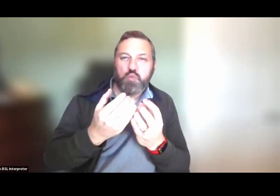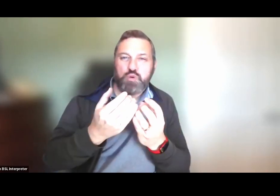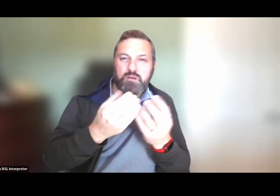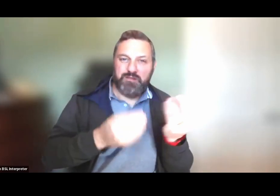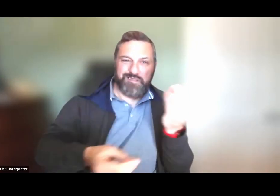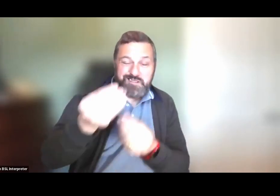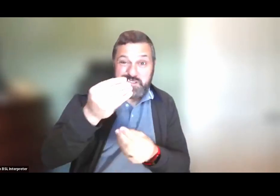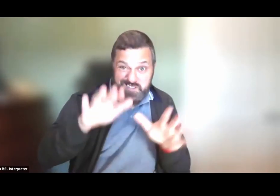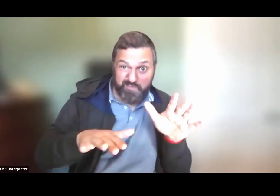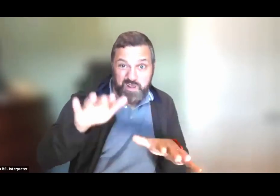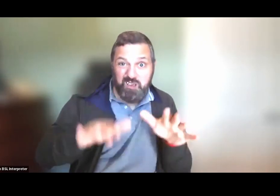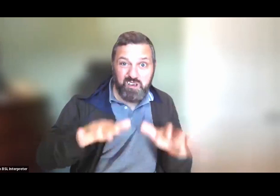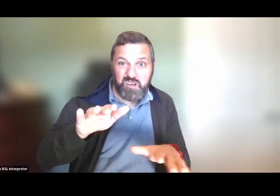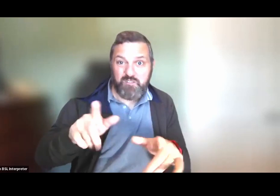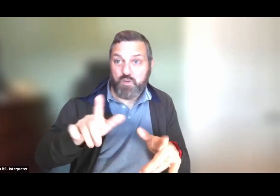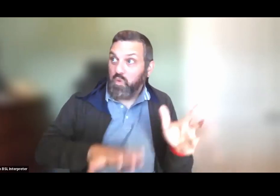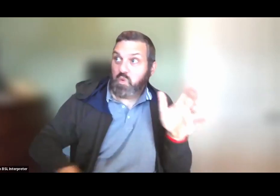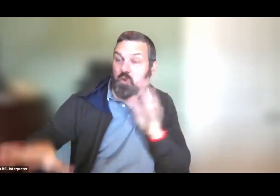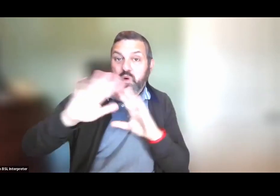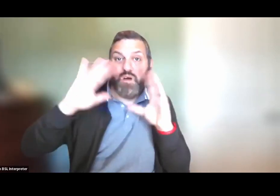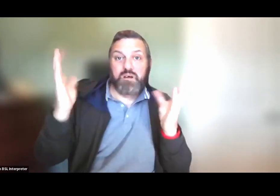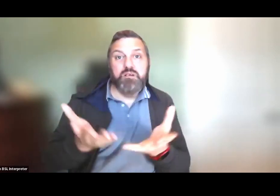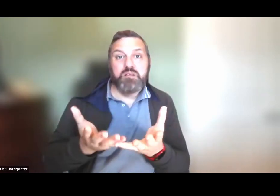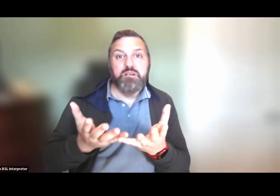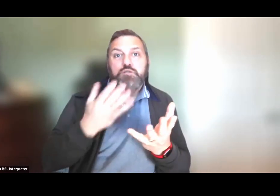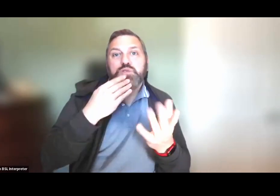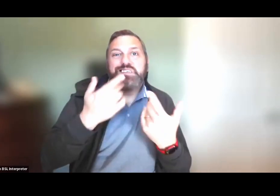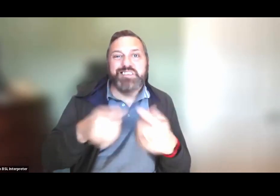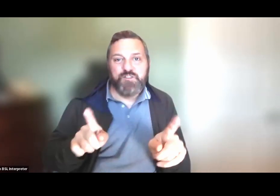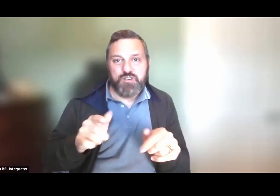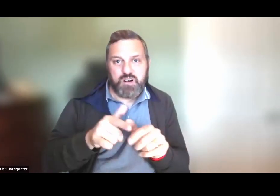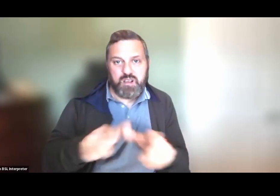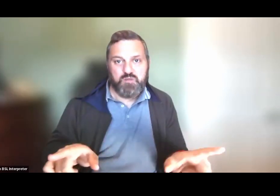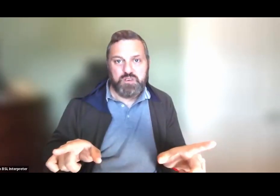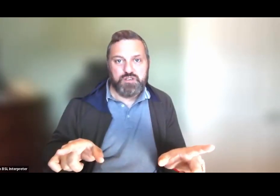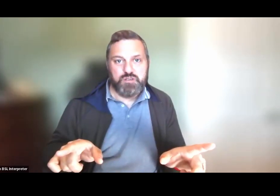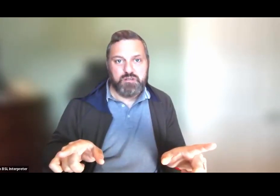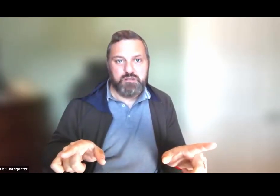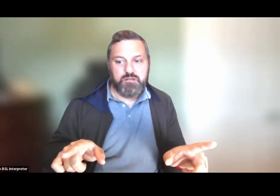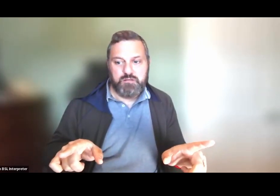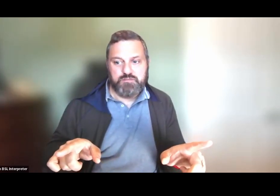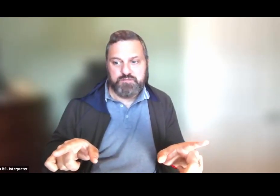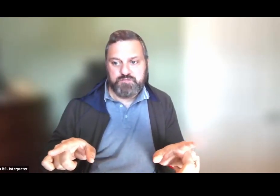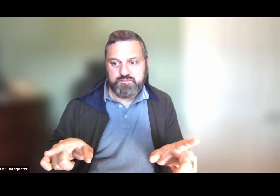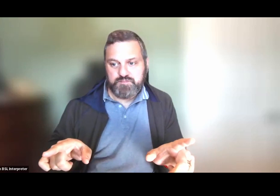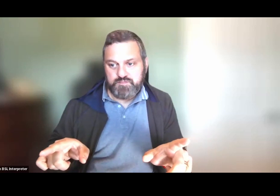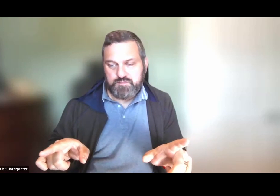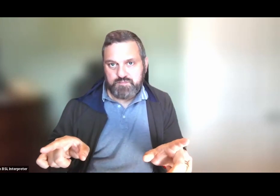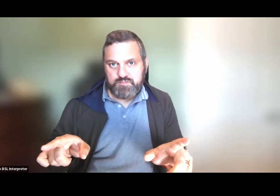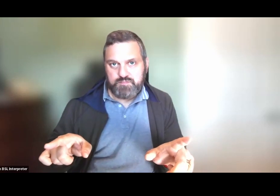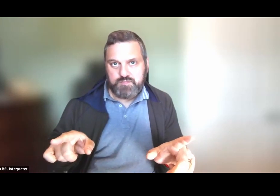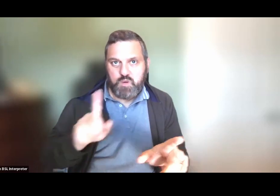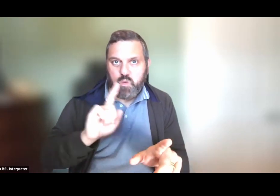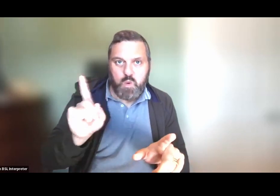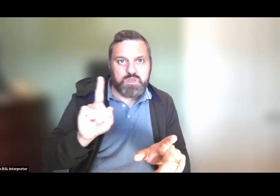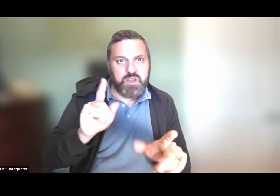similar goal for countries worldwide using a different language so that people can come to this conversation in a language that appeals